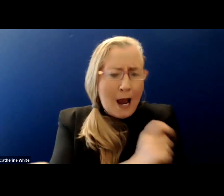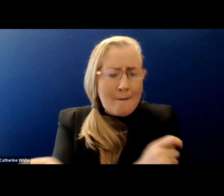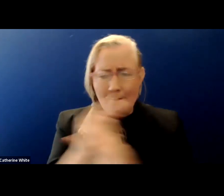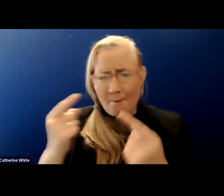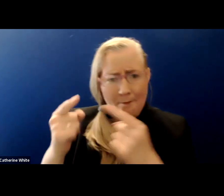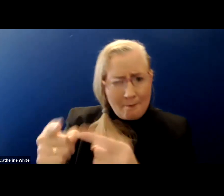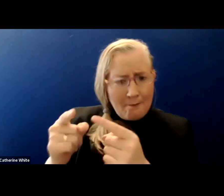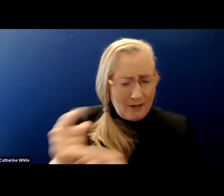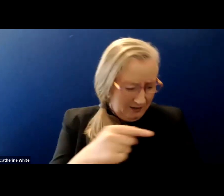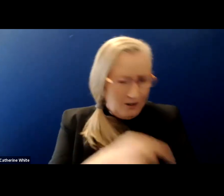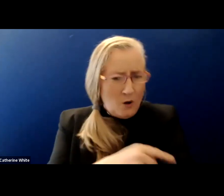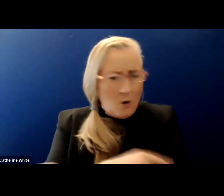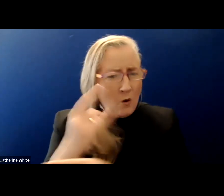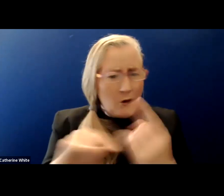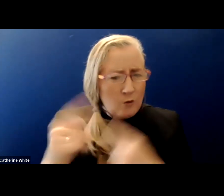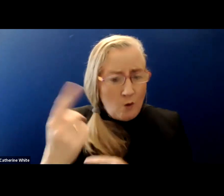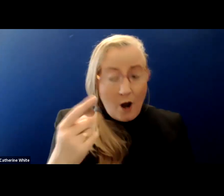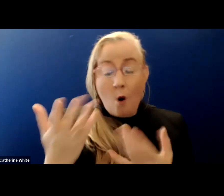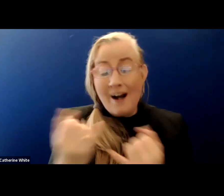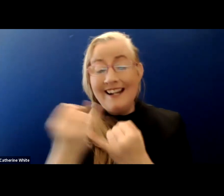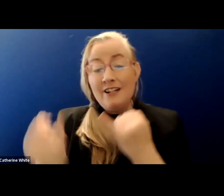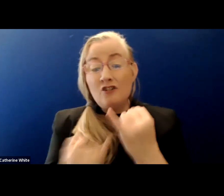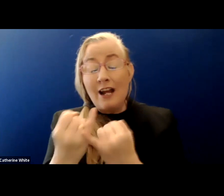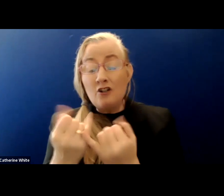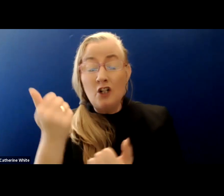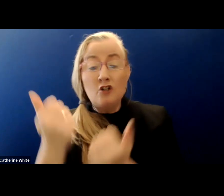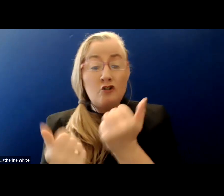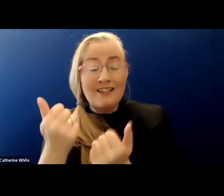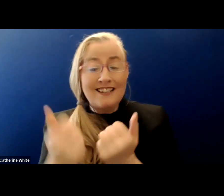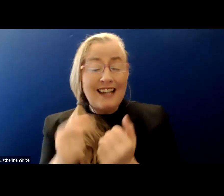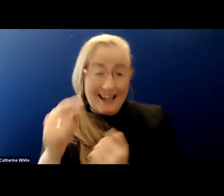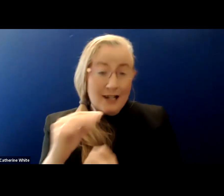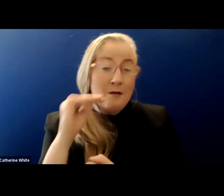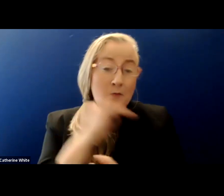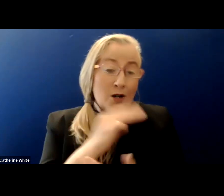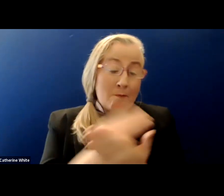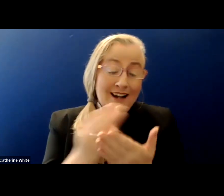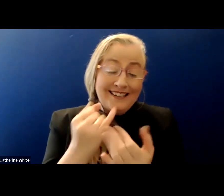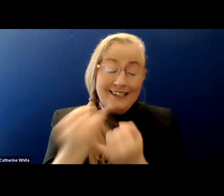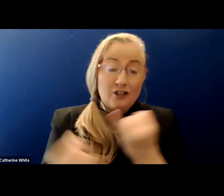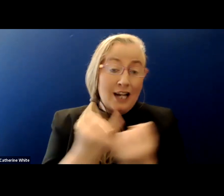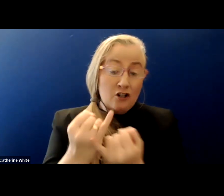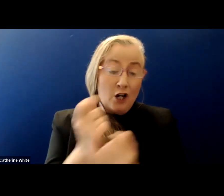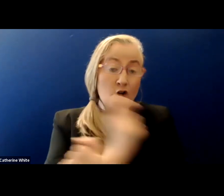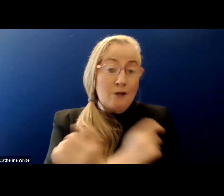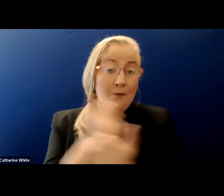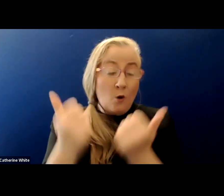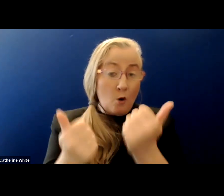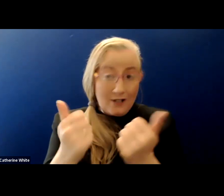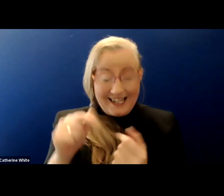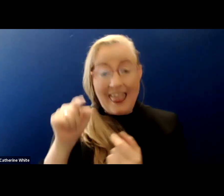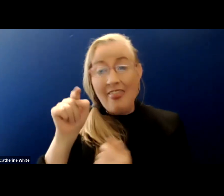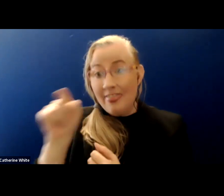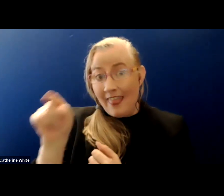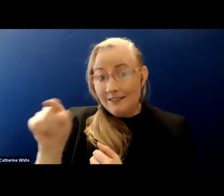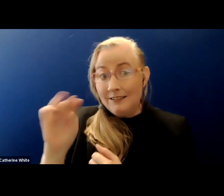And given that international or individual justice is one of the key pillars of the International Criminal Court, it seems really